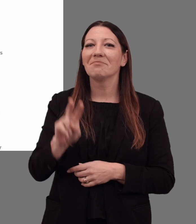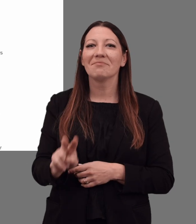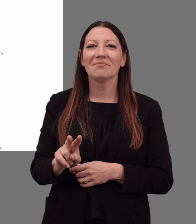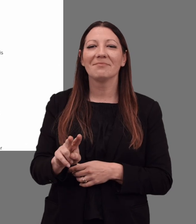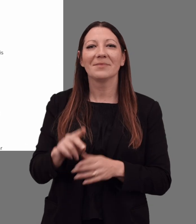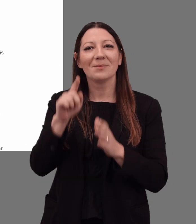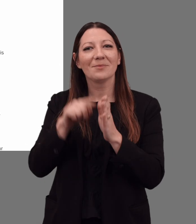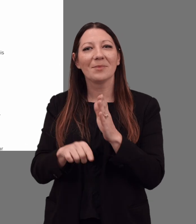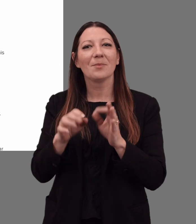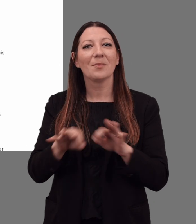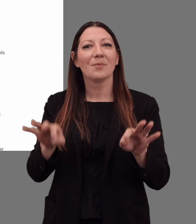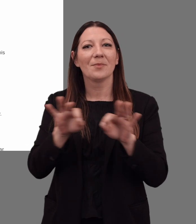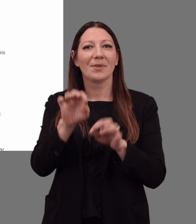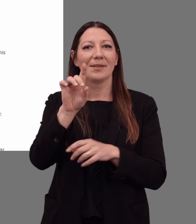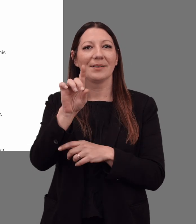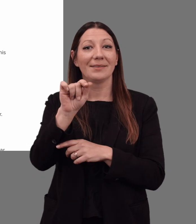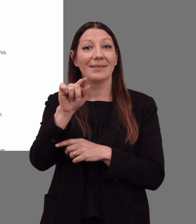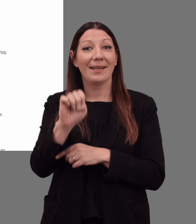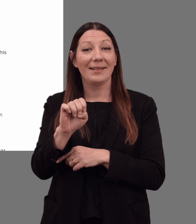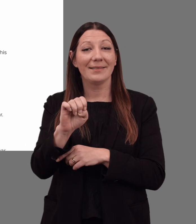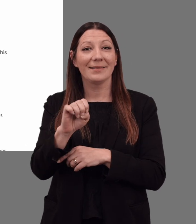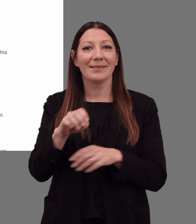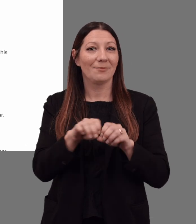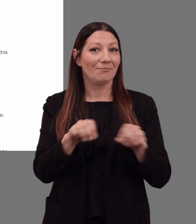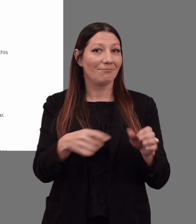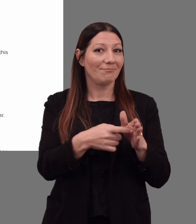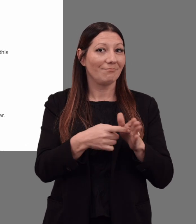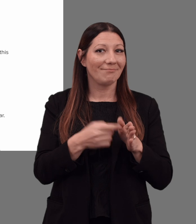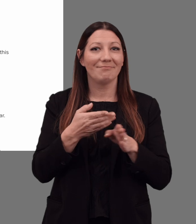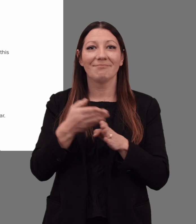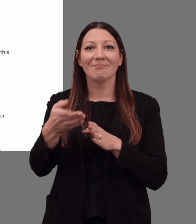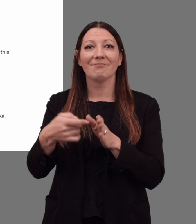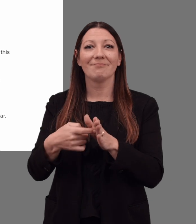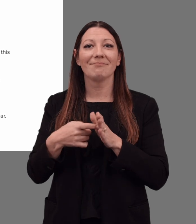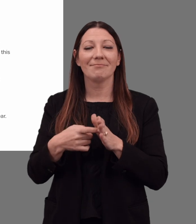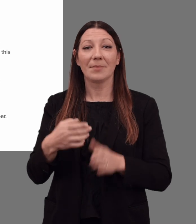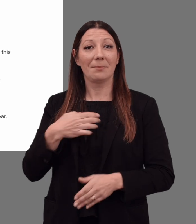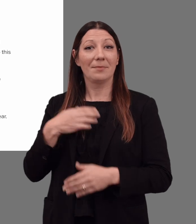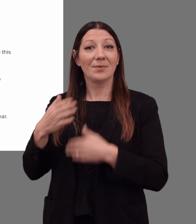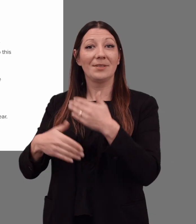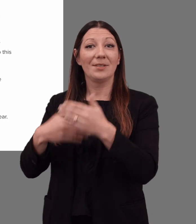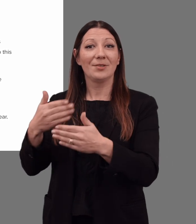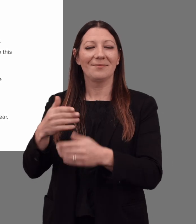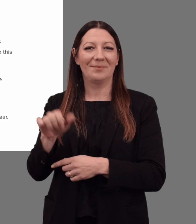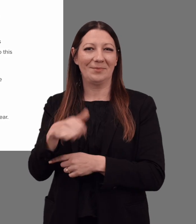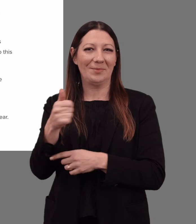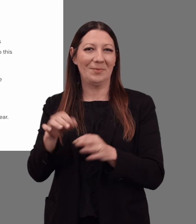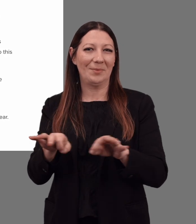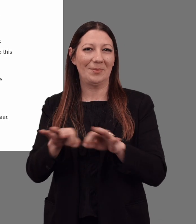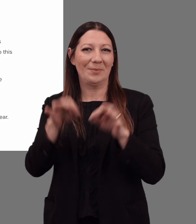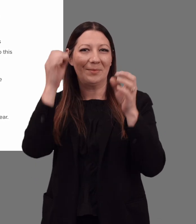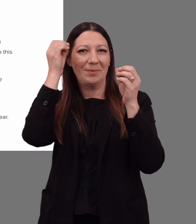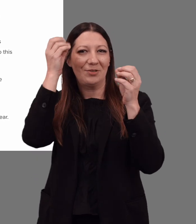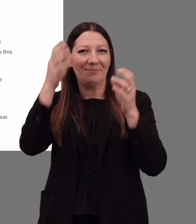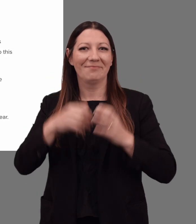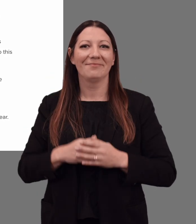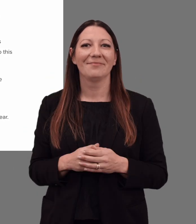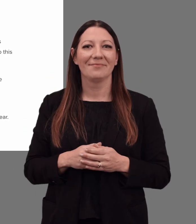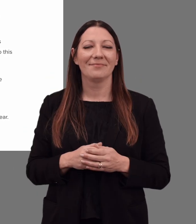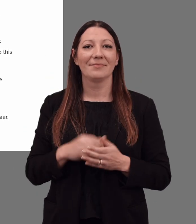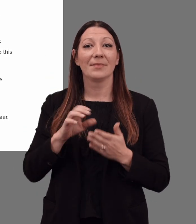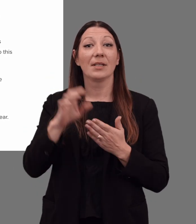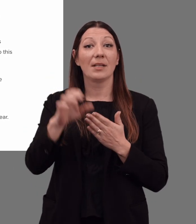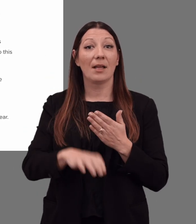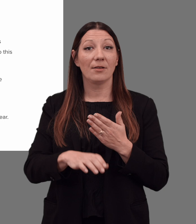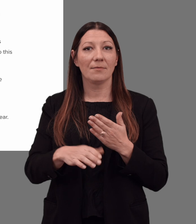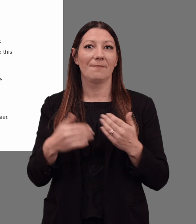check important dates, degree and major requirements, appeal procedures, and other important information. The calendar is subdivided